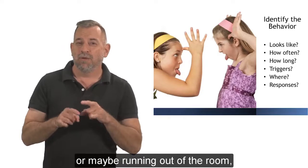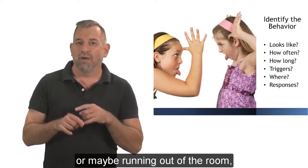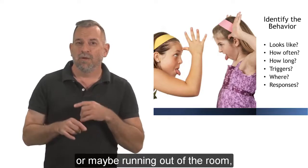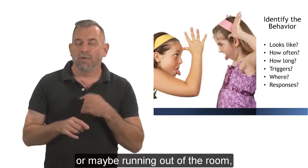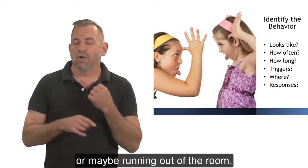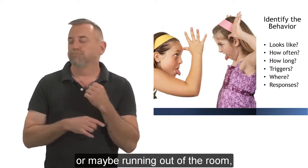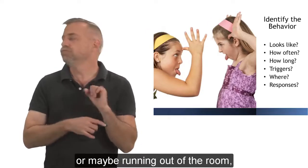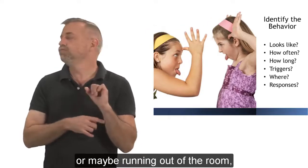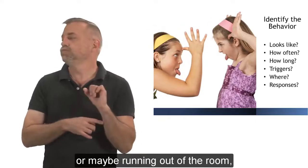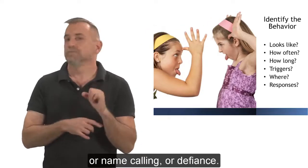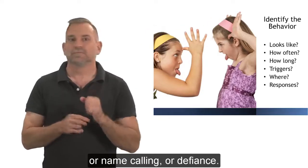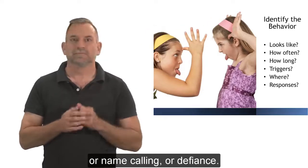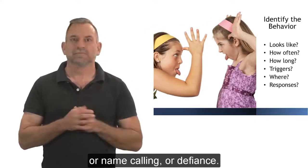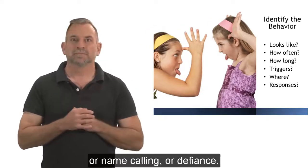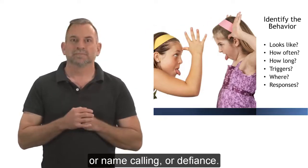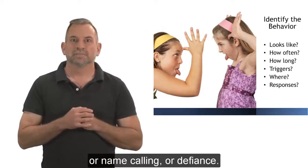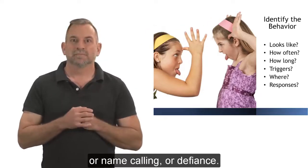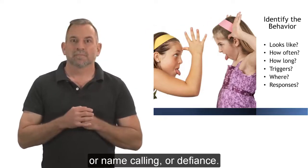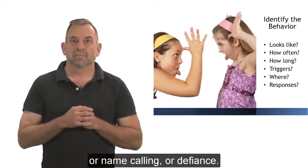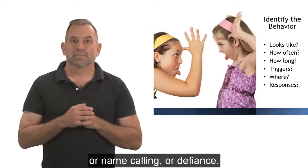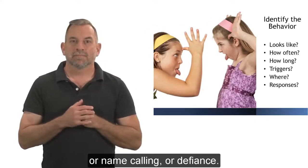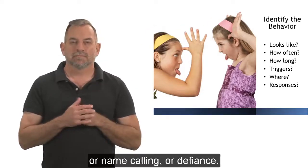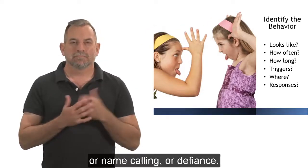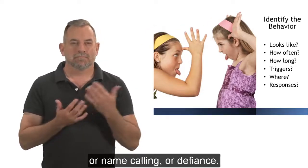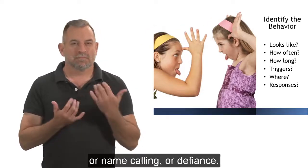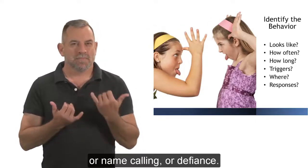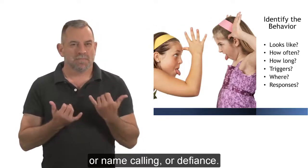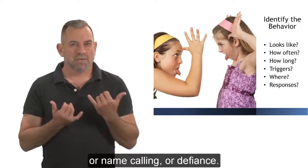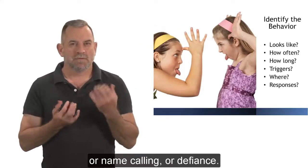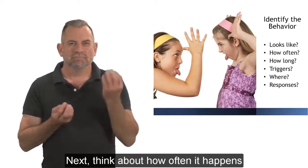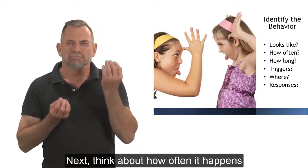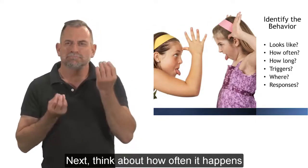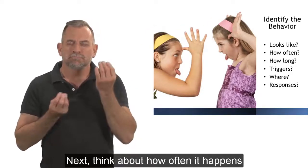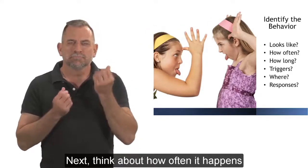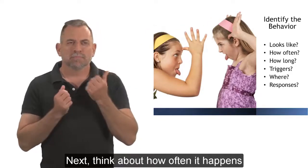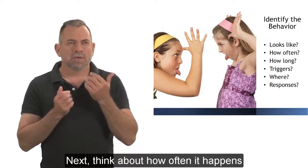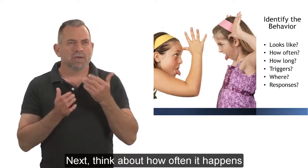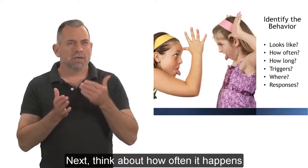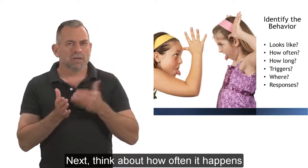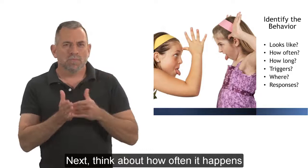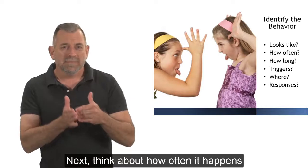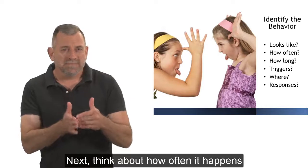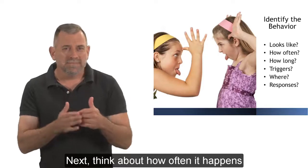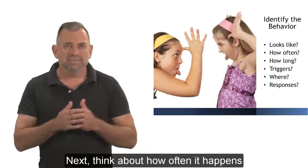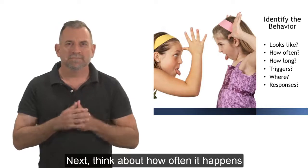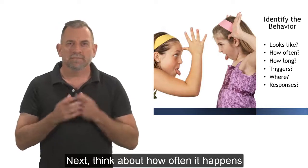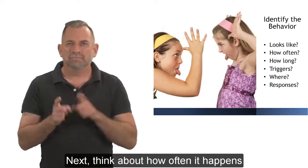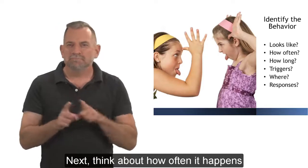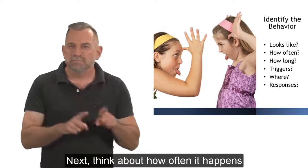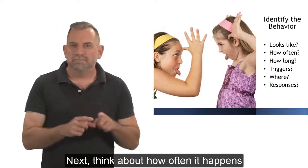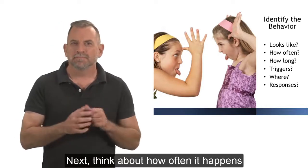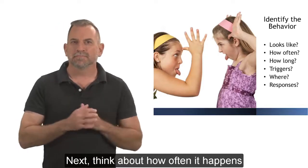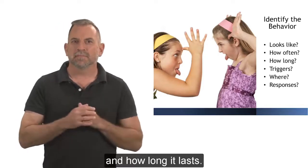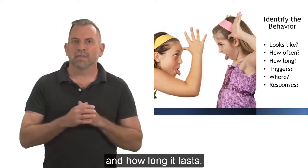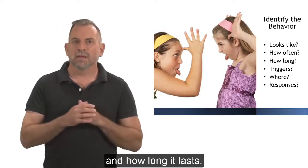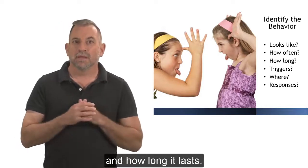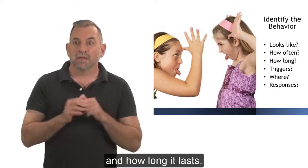room, or name-calling, or defiance. Next, think about how often it happens and how long